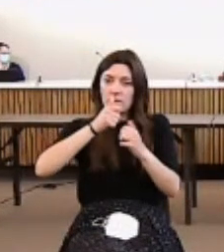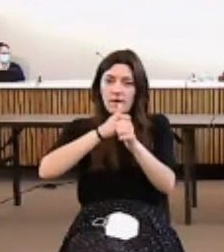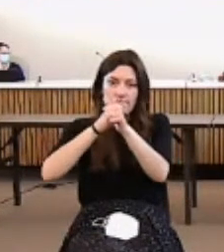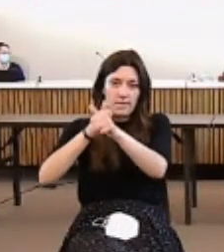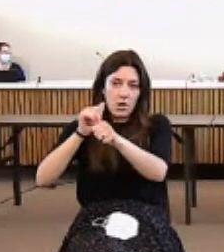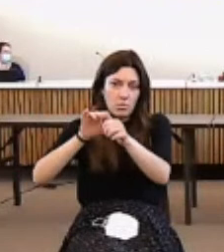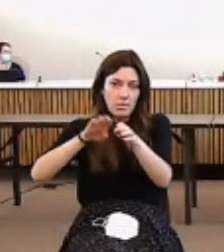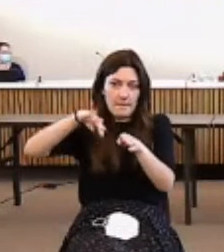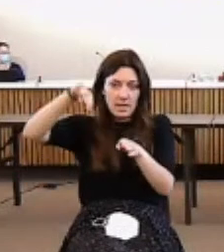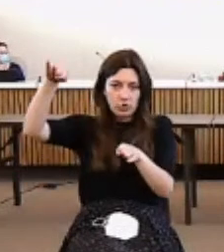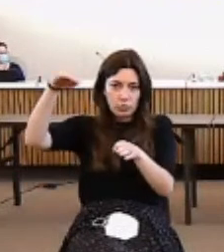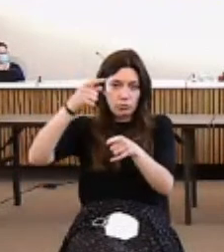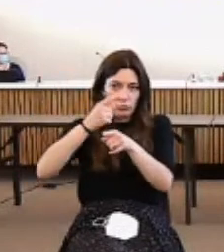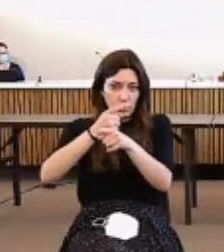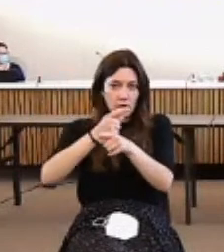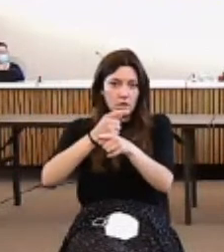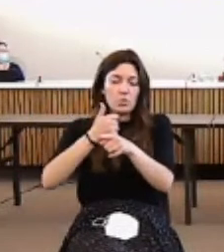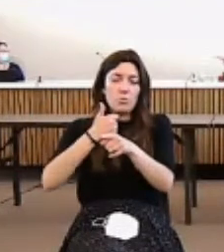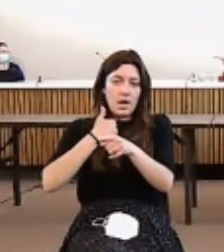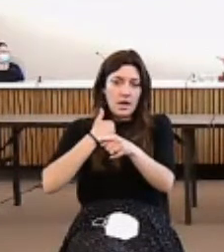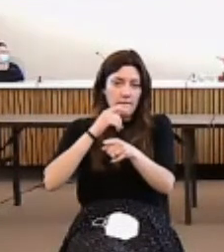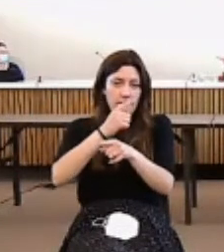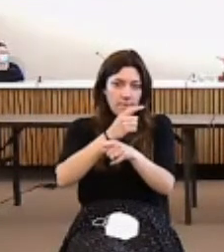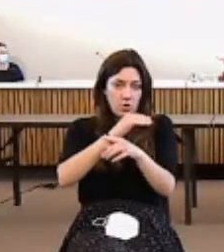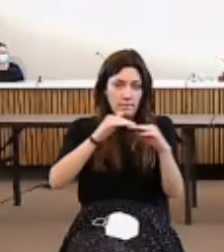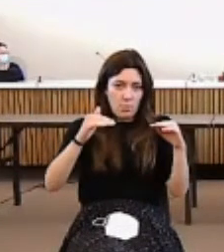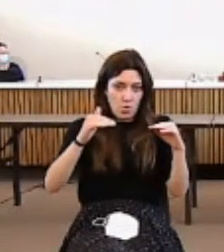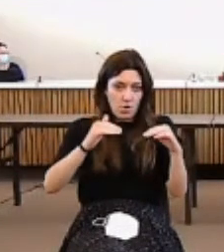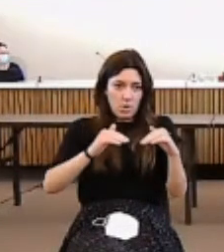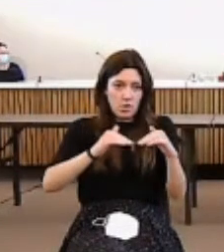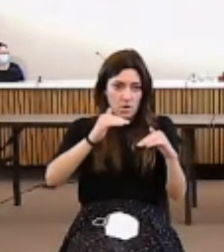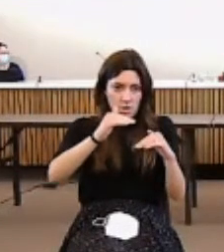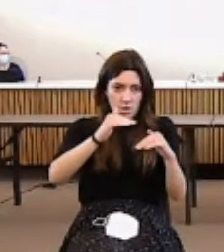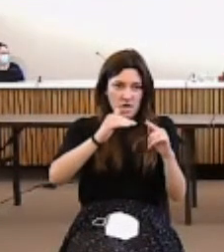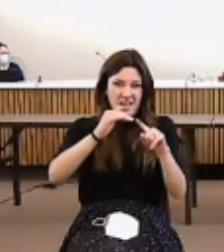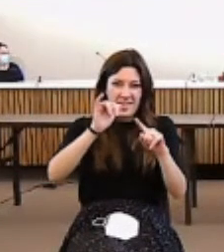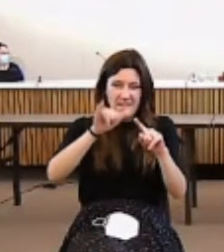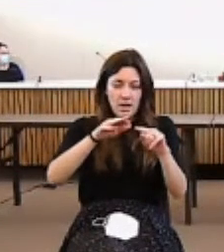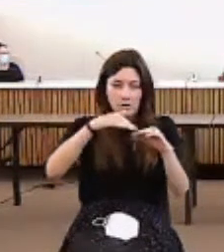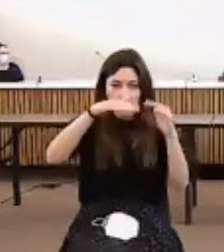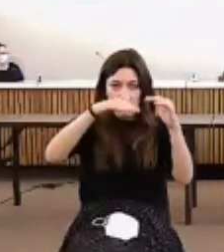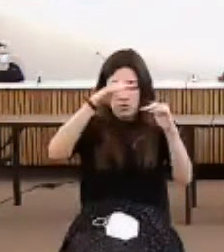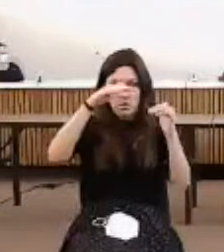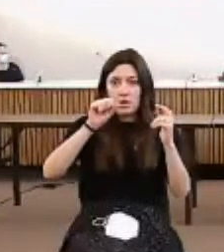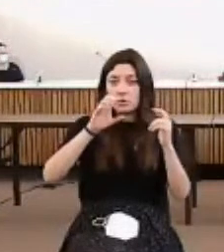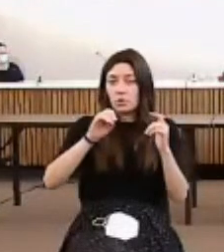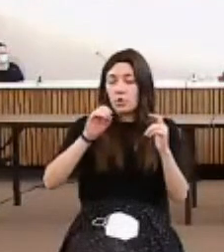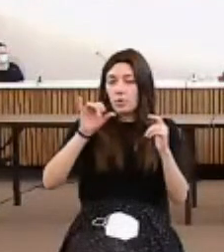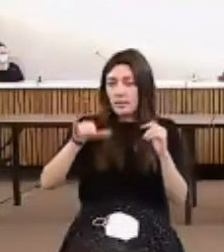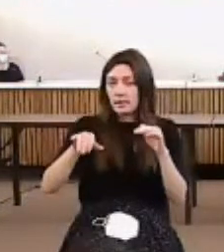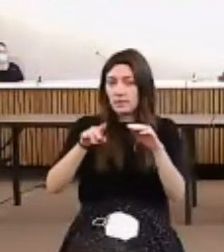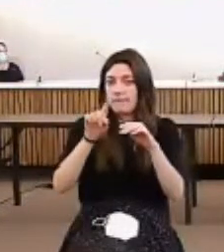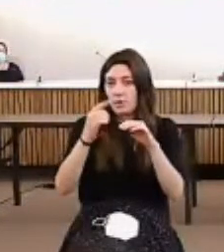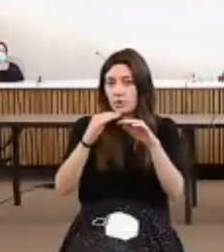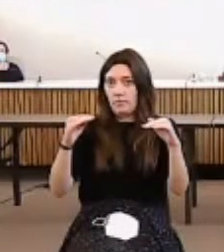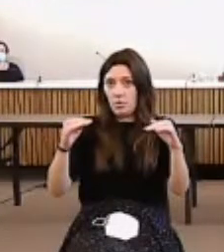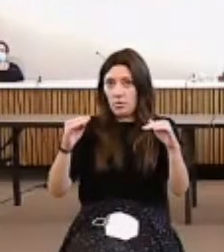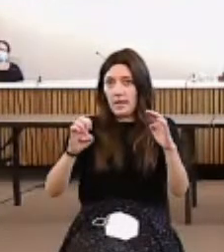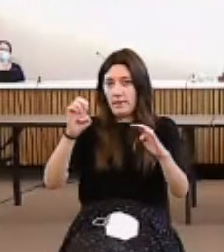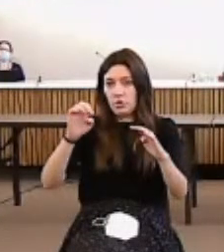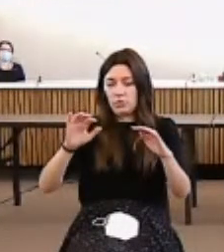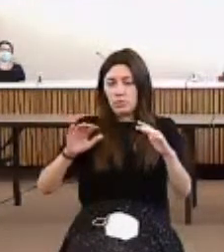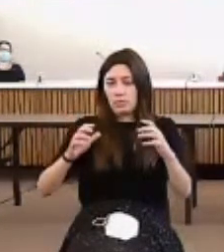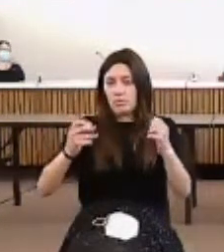You pick that first floor elevation and that's where you set. So that's literally the elevation of the first floor.